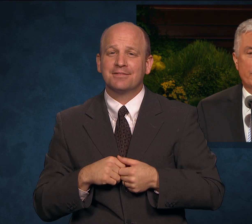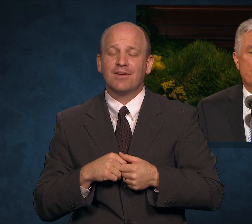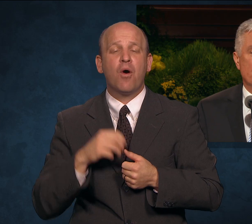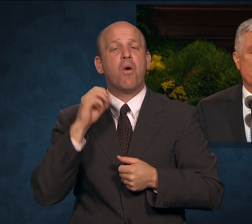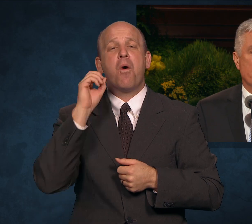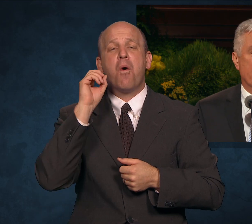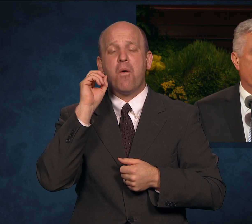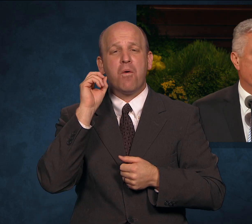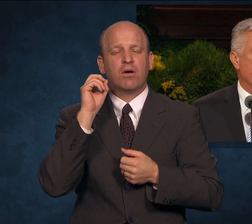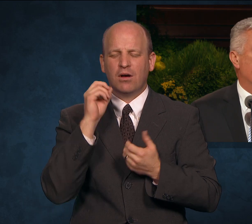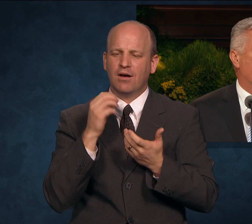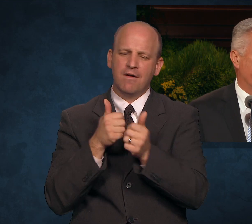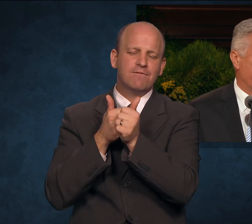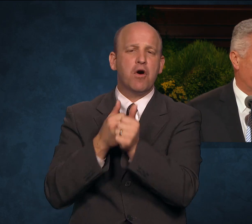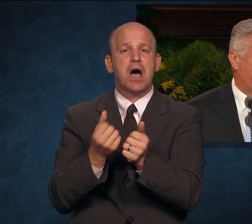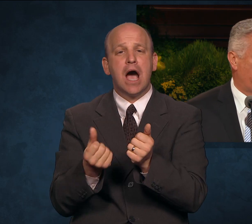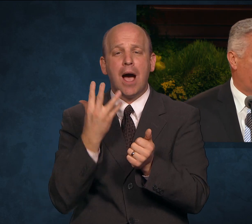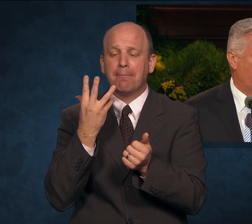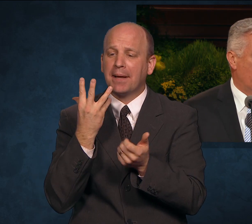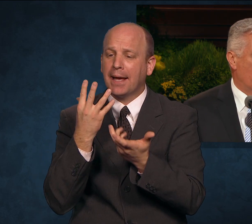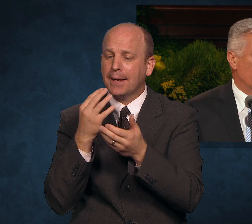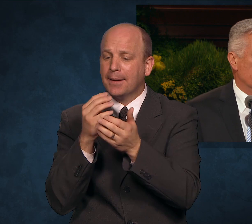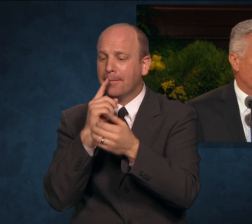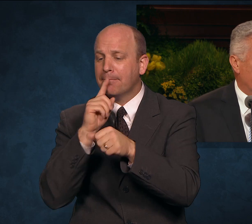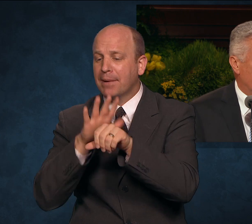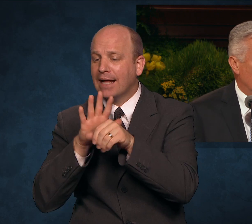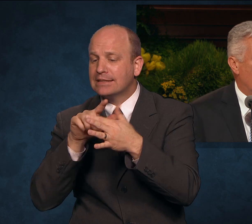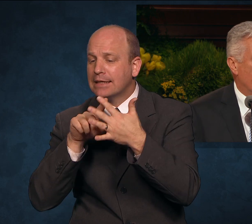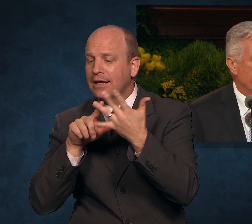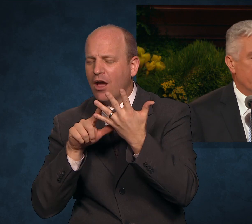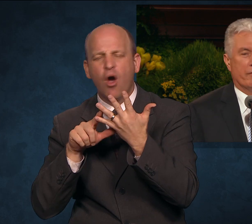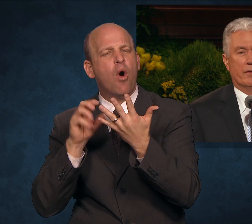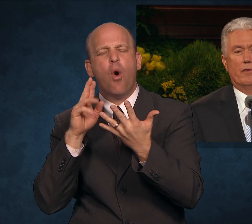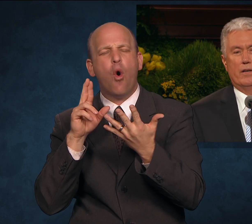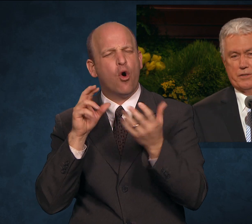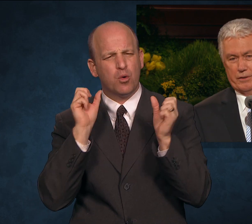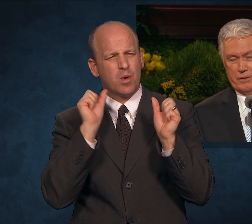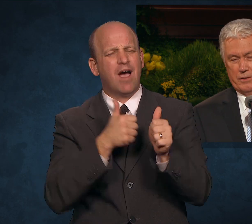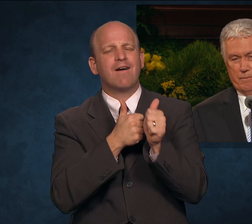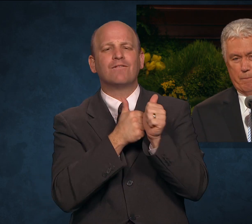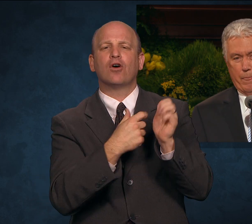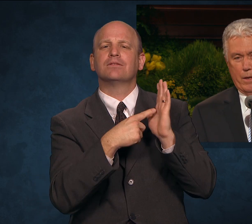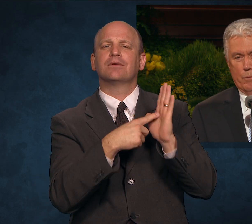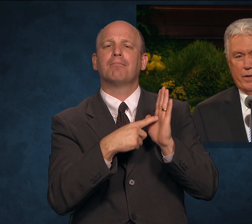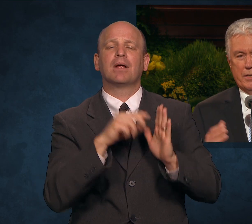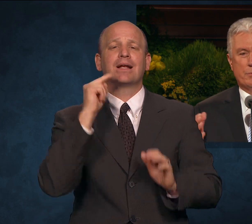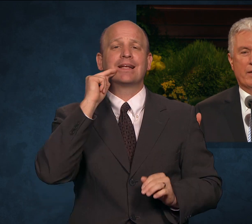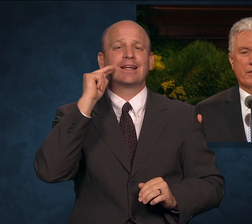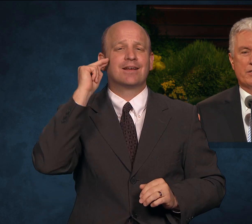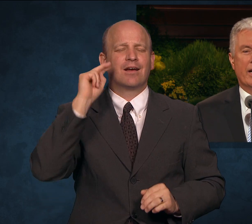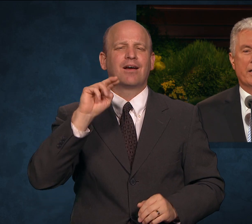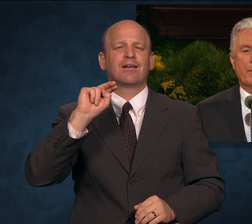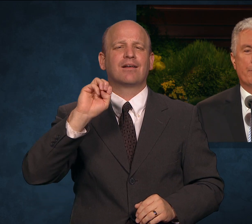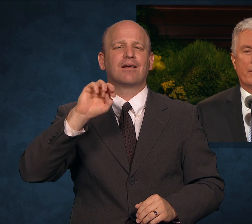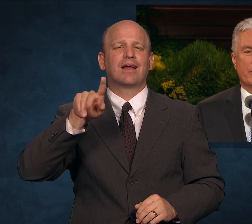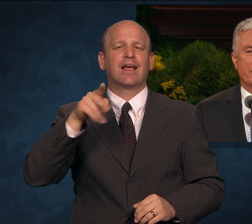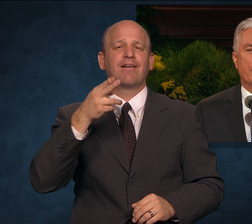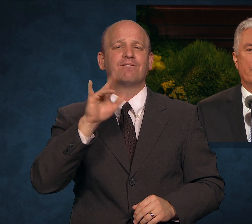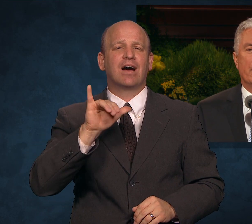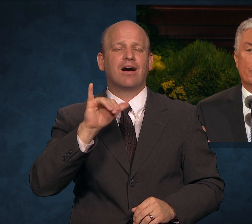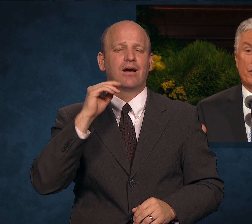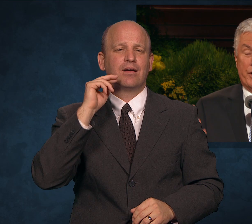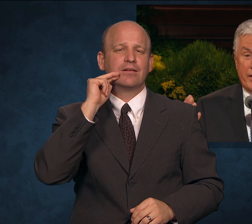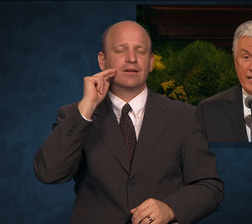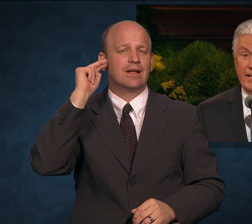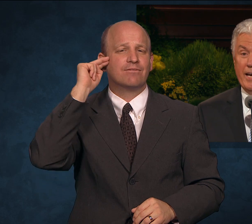or we can choose to be like Nephi whose grateful heart never faltered when his brothers tied him up on the